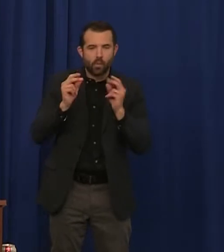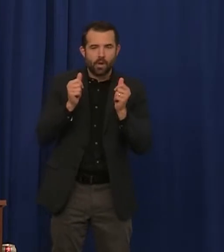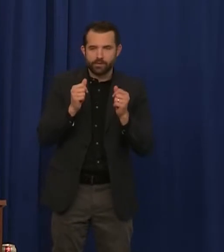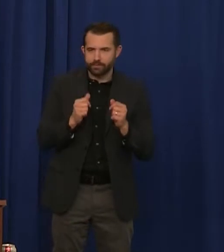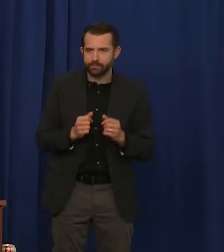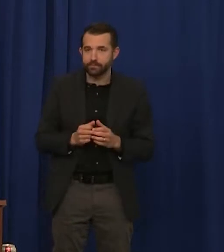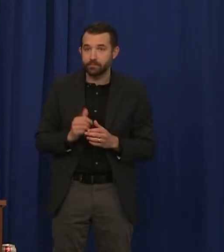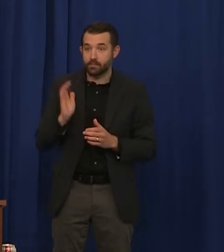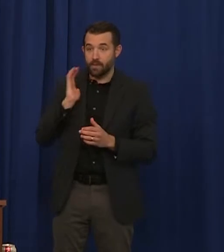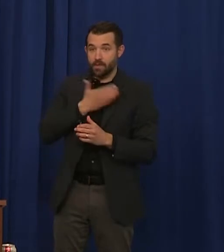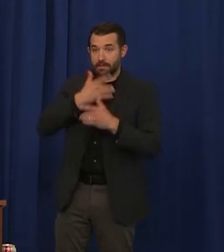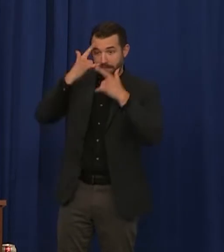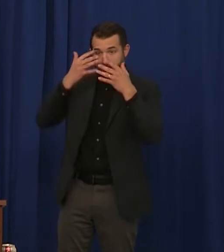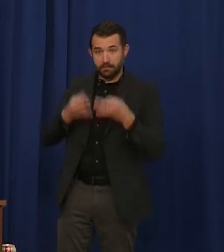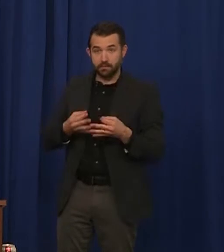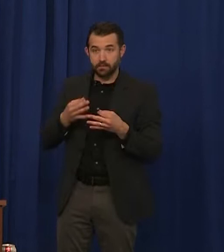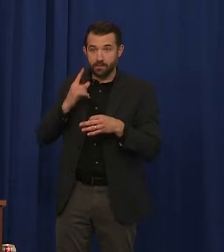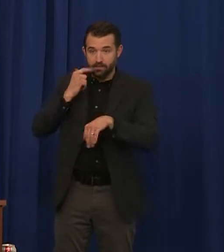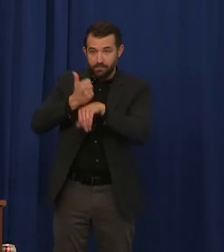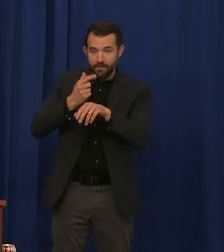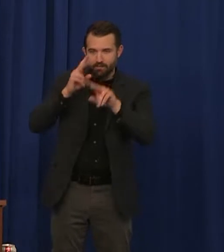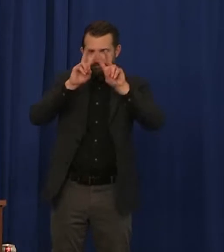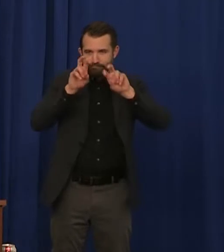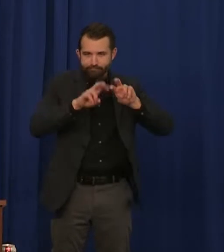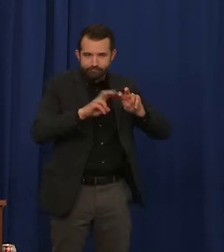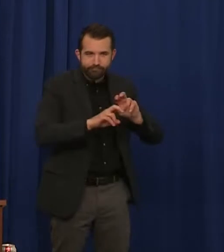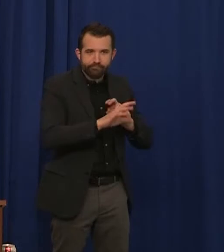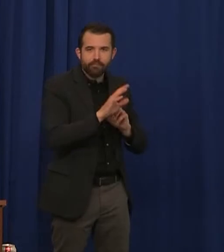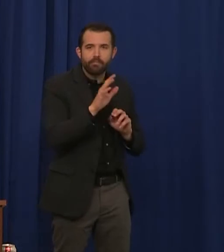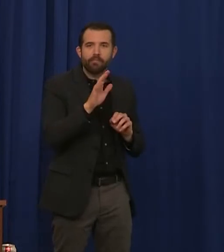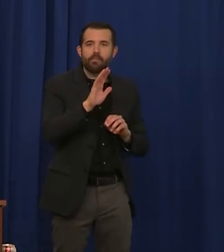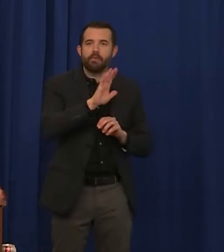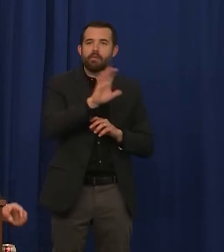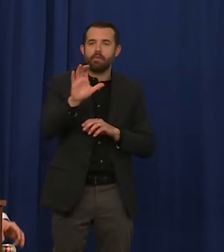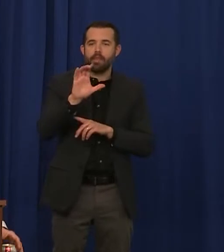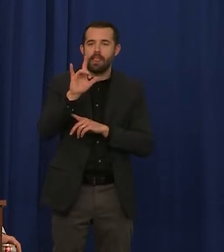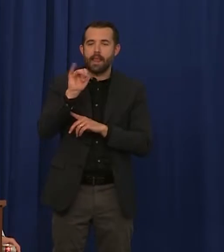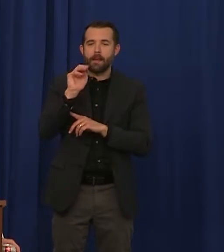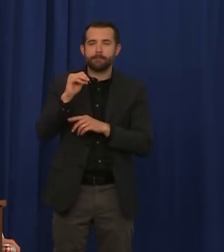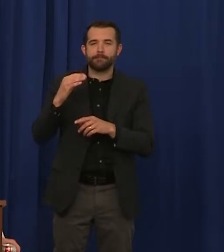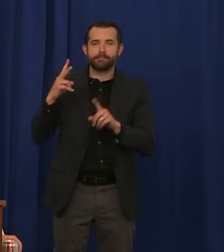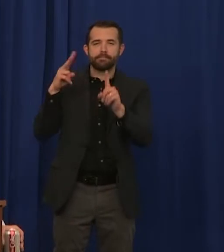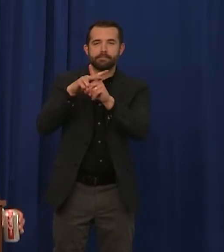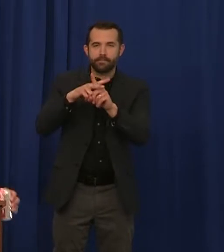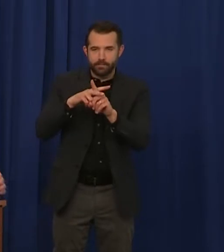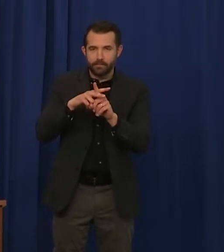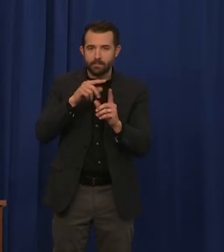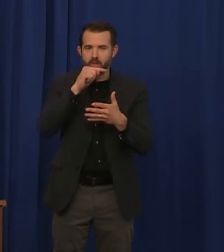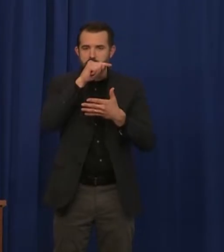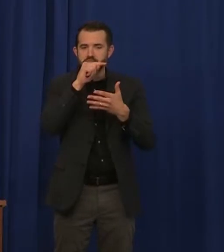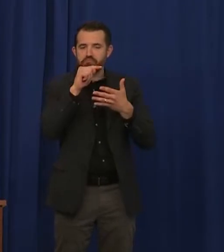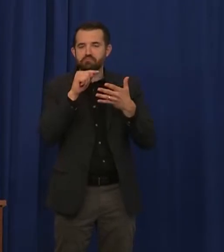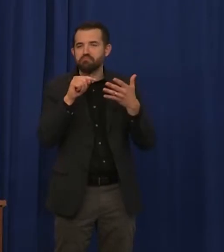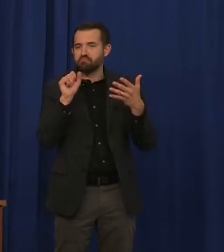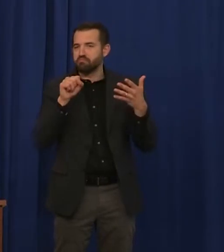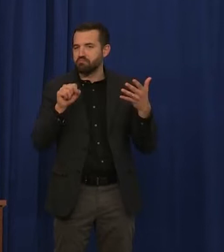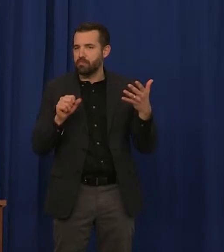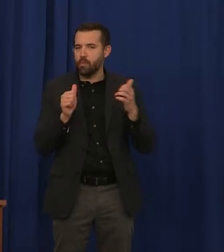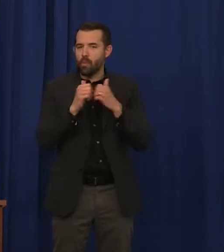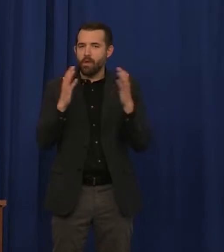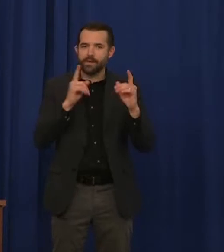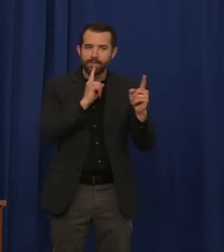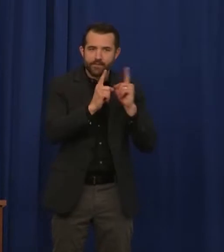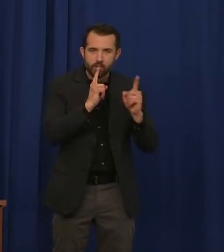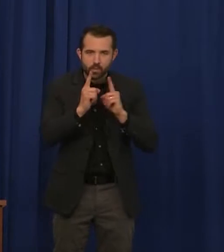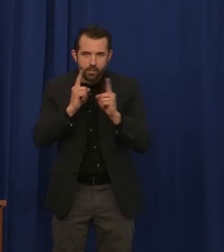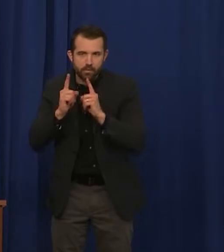was based on an analysis of the claim's likely outcome. This means that about 5,000 claims will